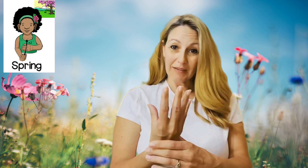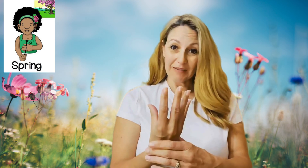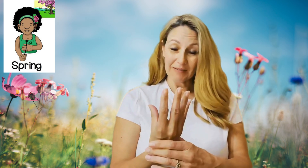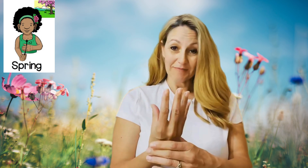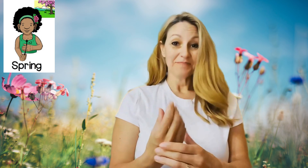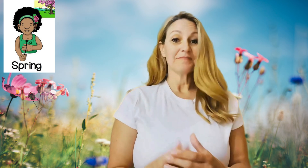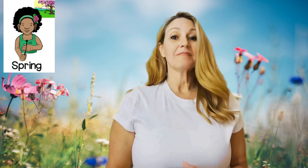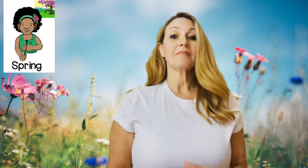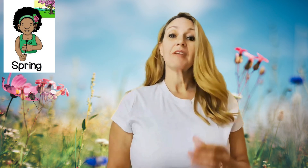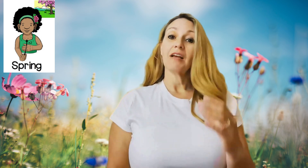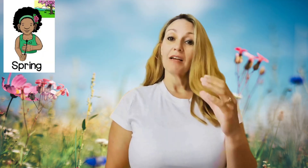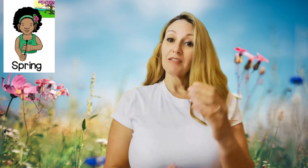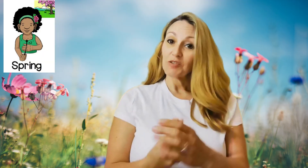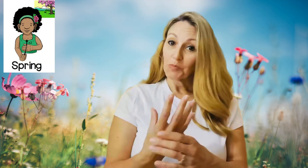Spring.